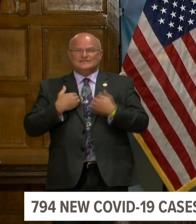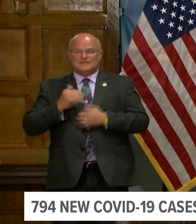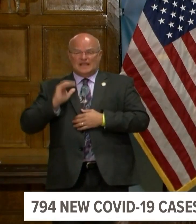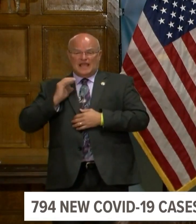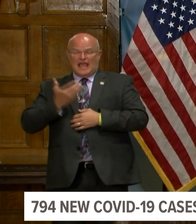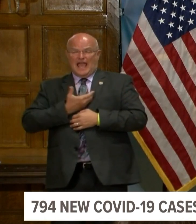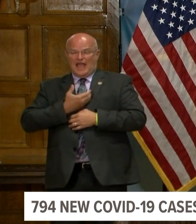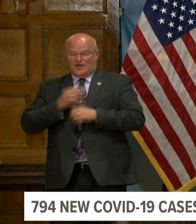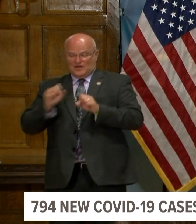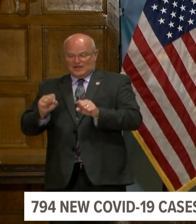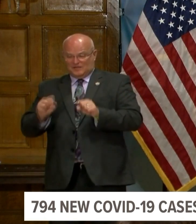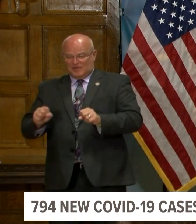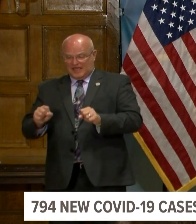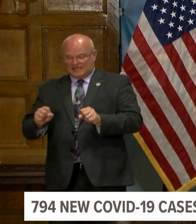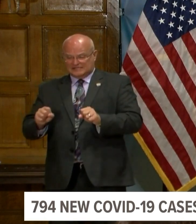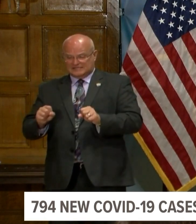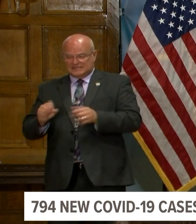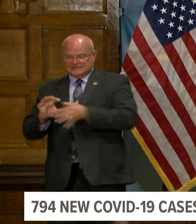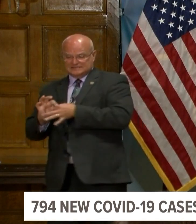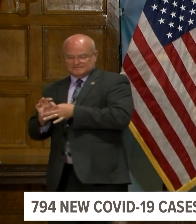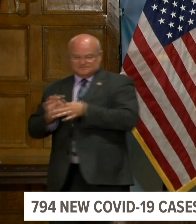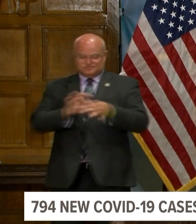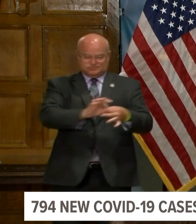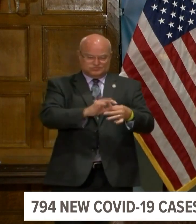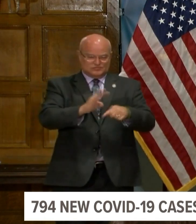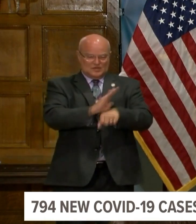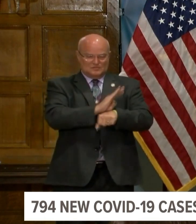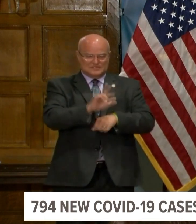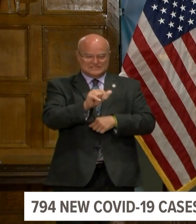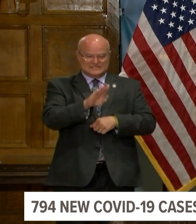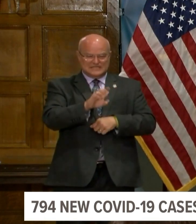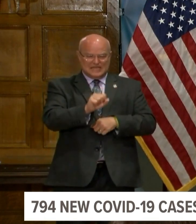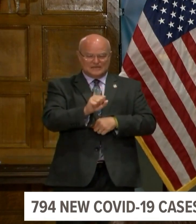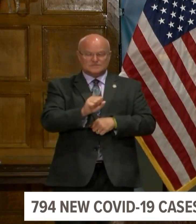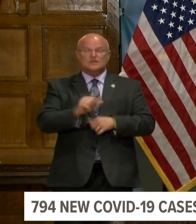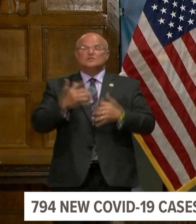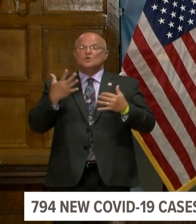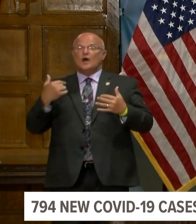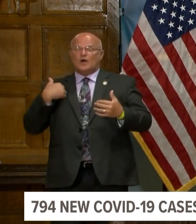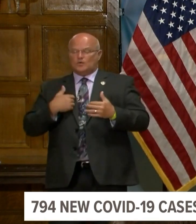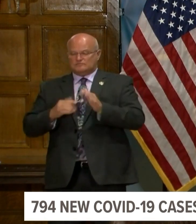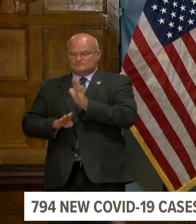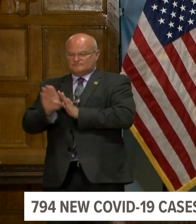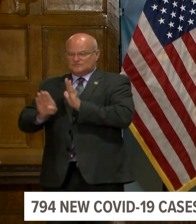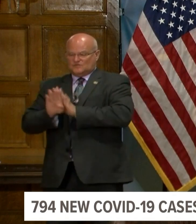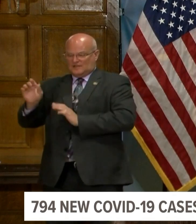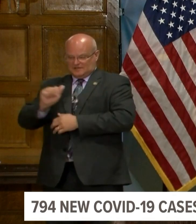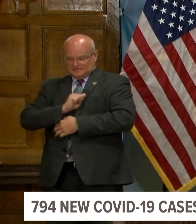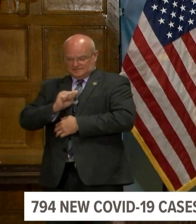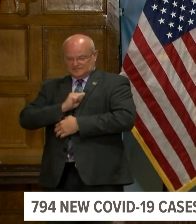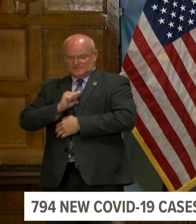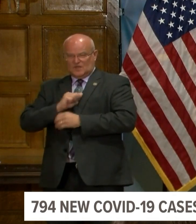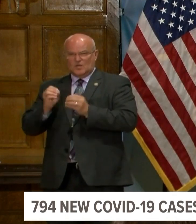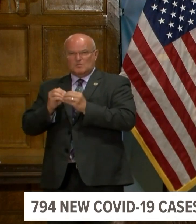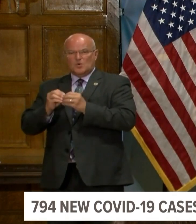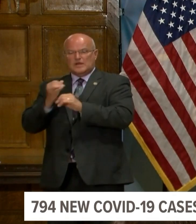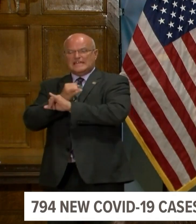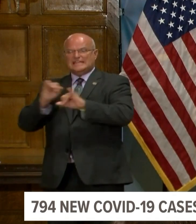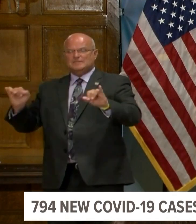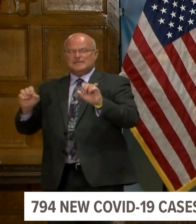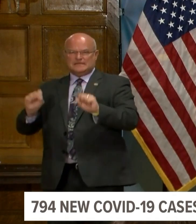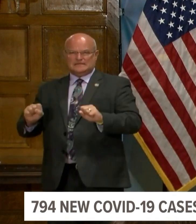our capacity solely tied to the commercial labs, and that's why we're trying to develop a more